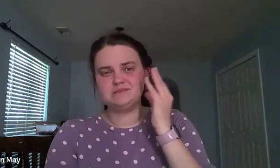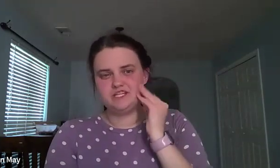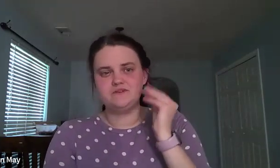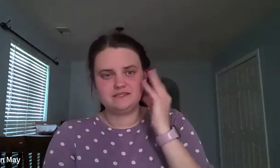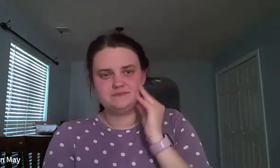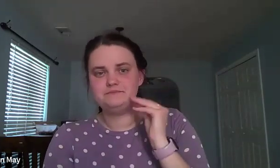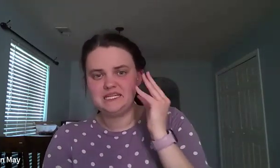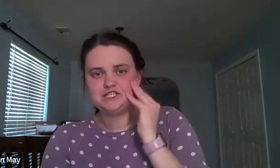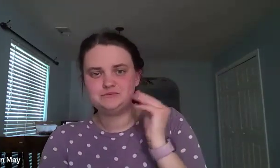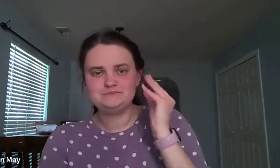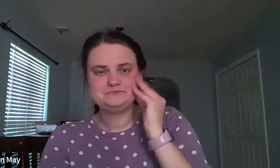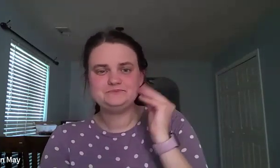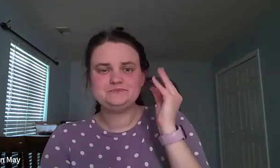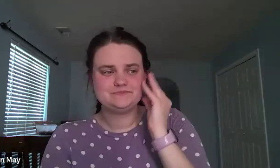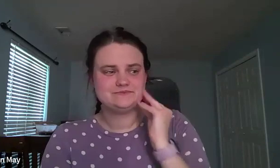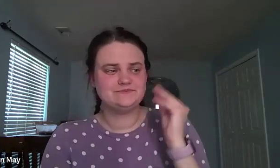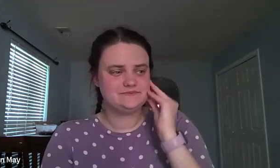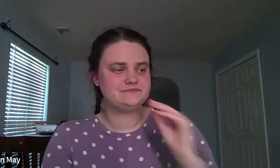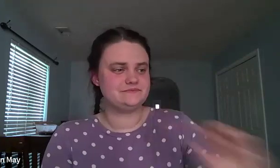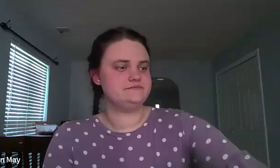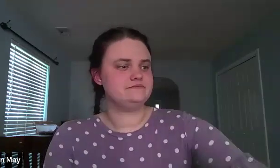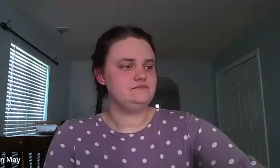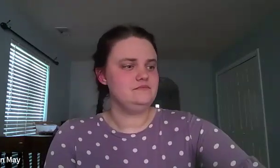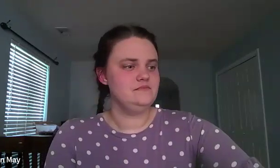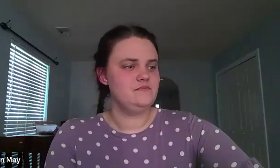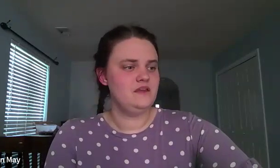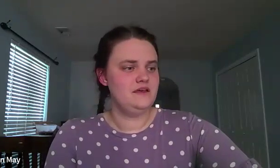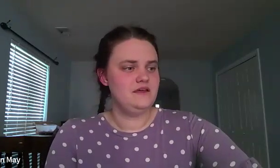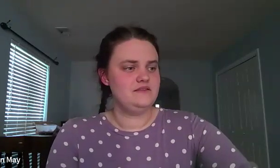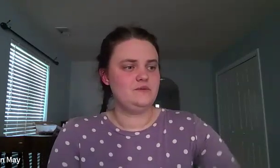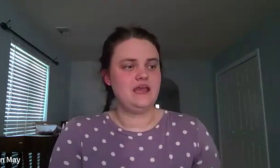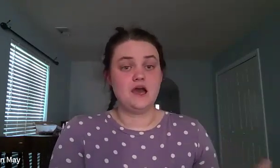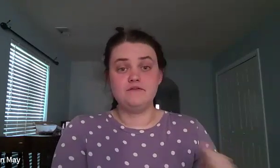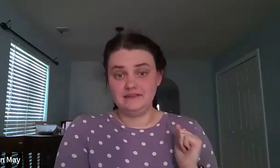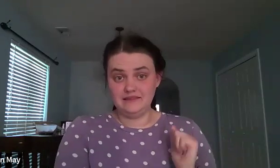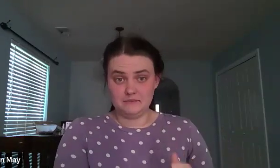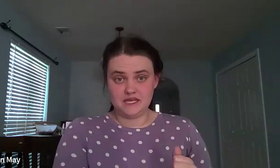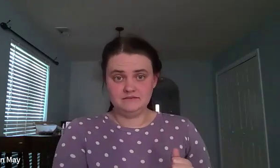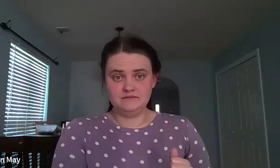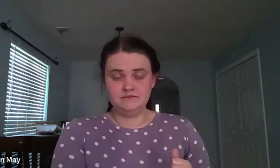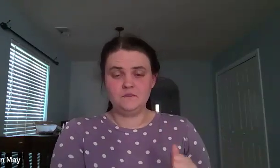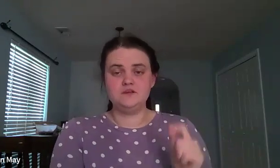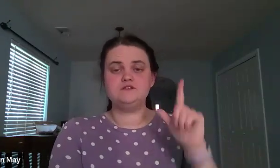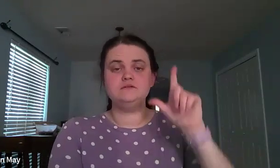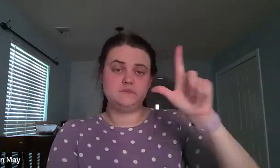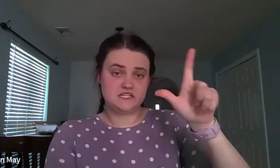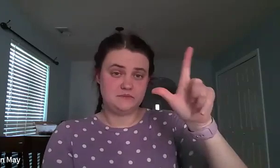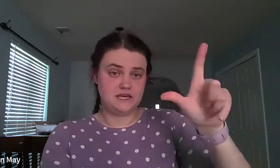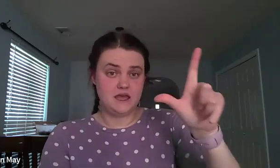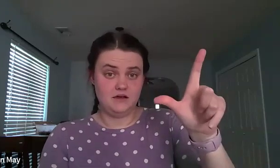peach fuzz. Peach. Then we have lemon. So lemon's going to be an